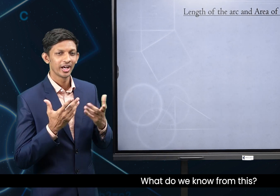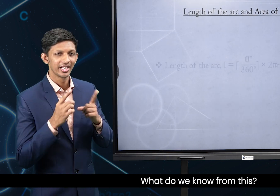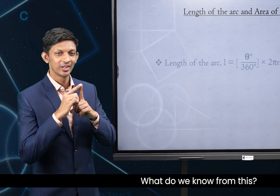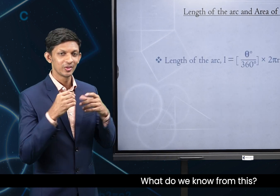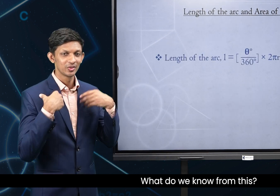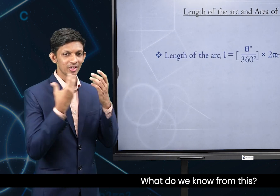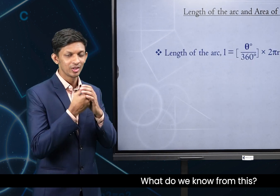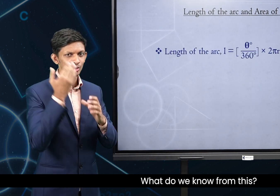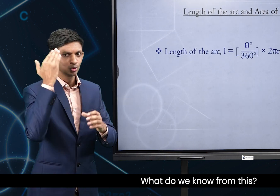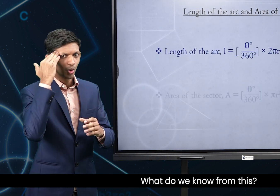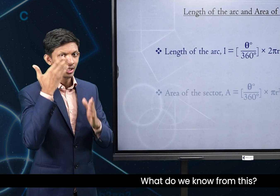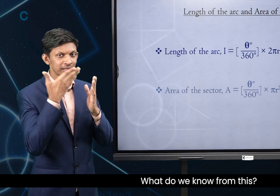What do we know from this?